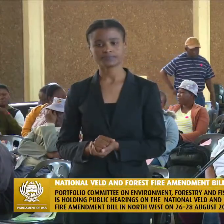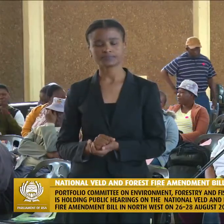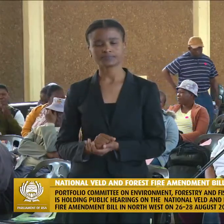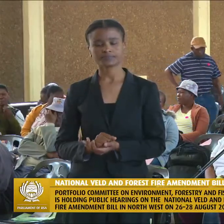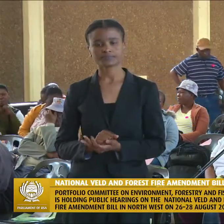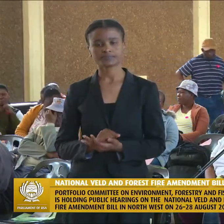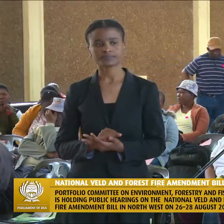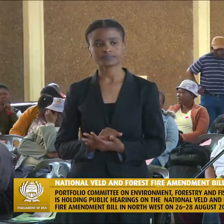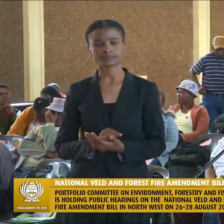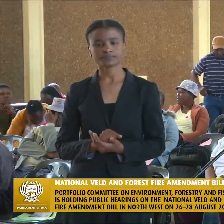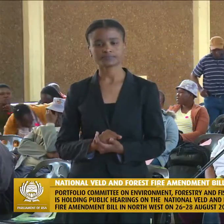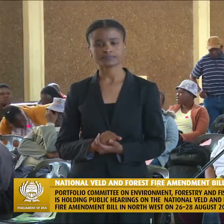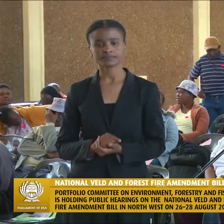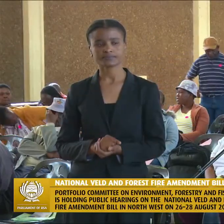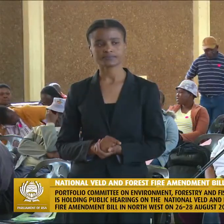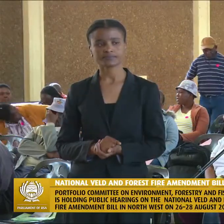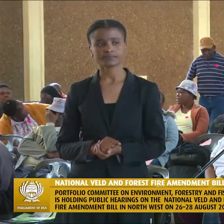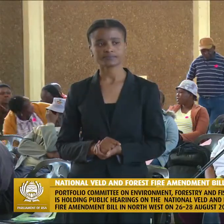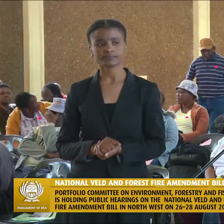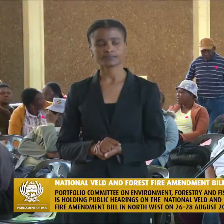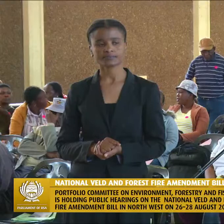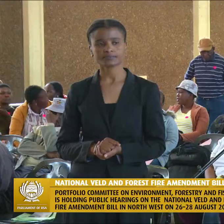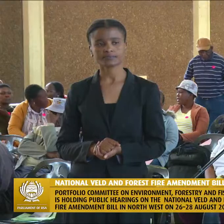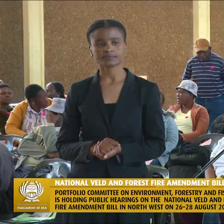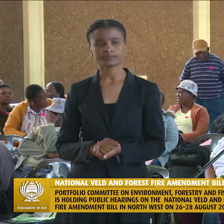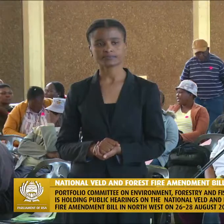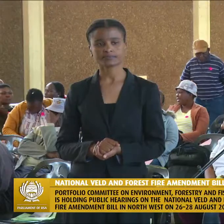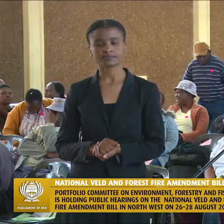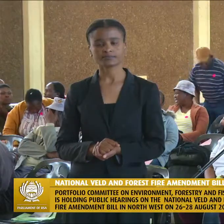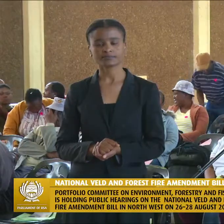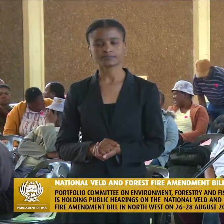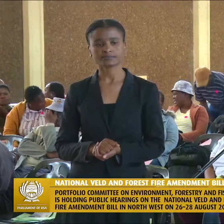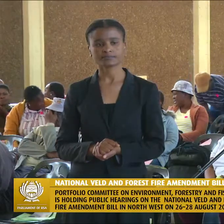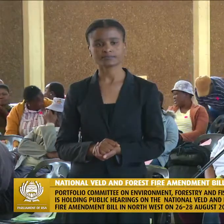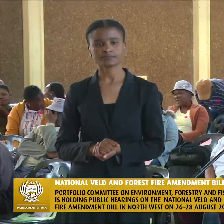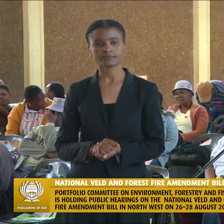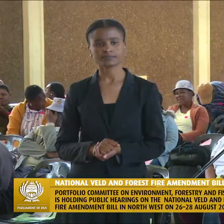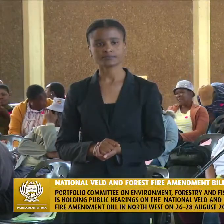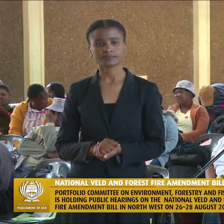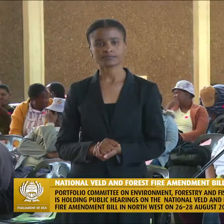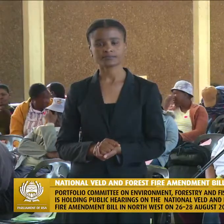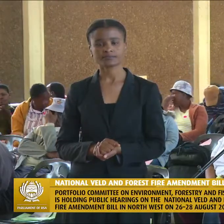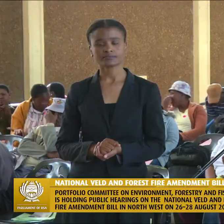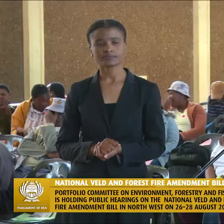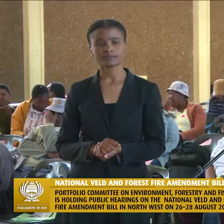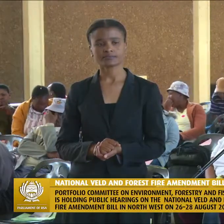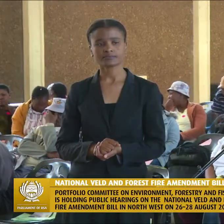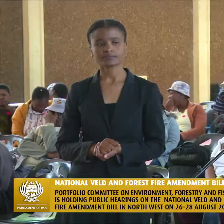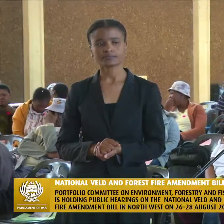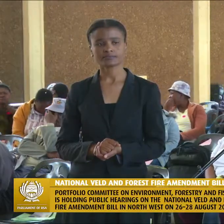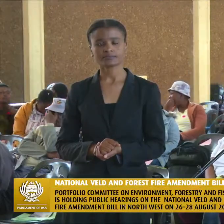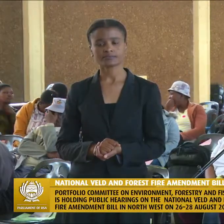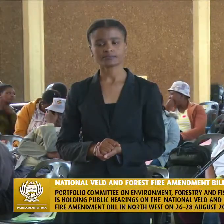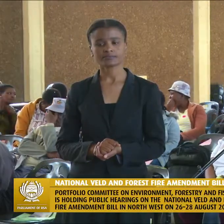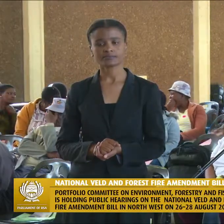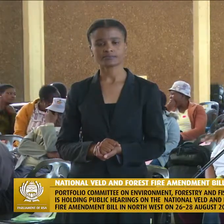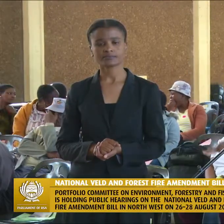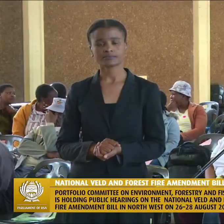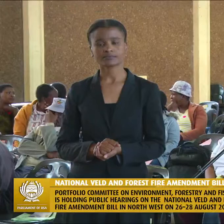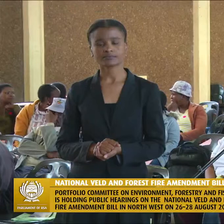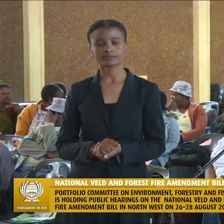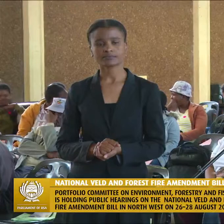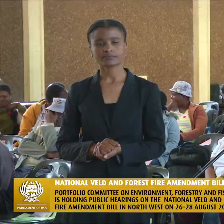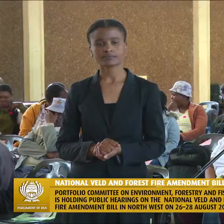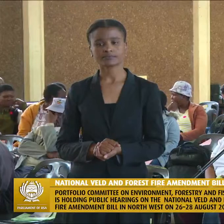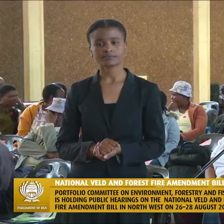uh introduce our occupational health and safety money company let's have this education on